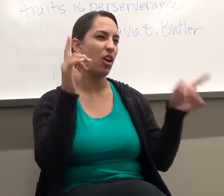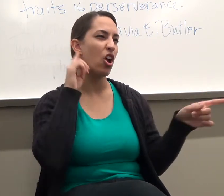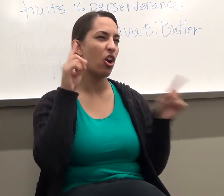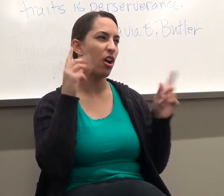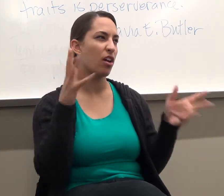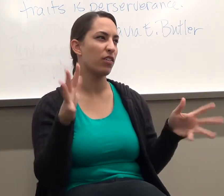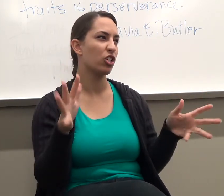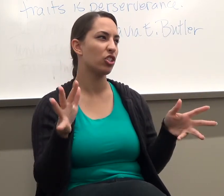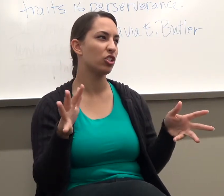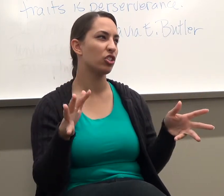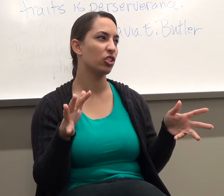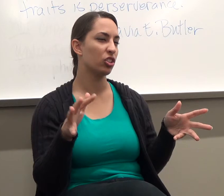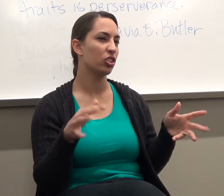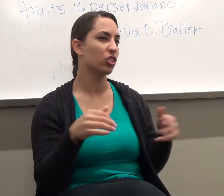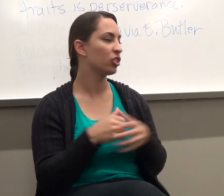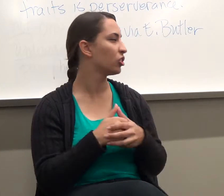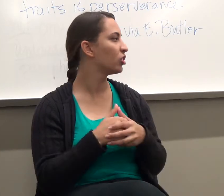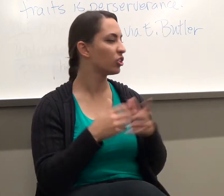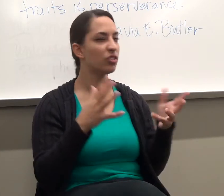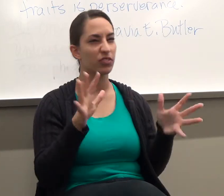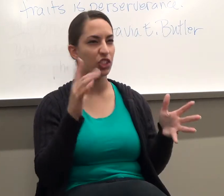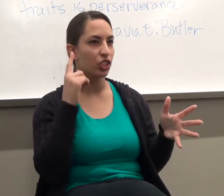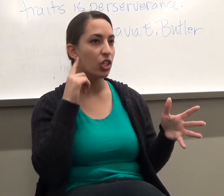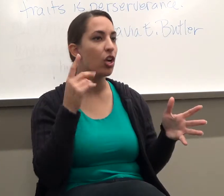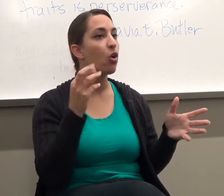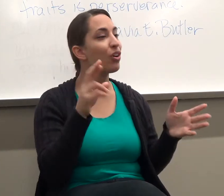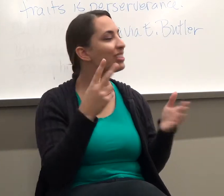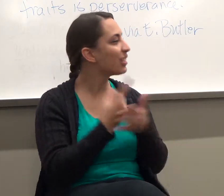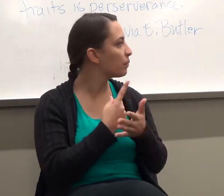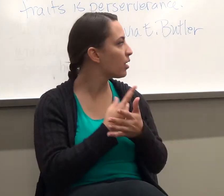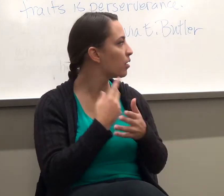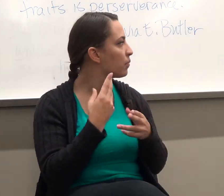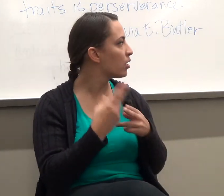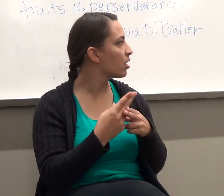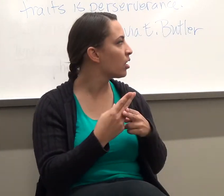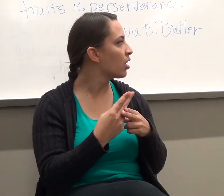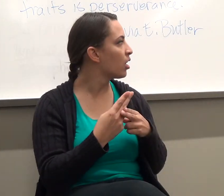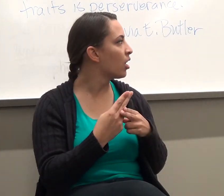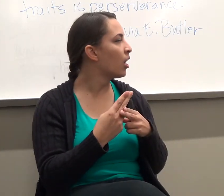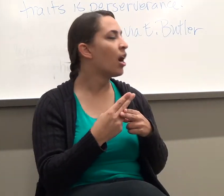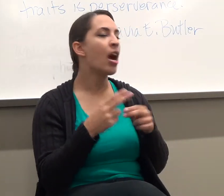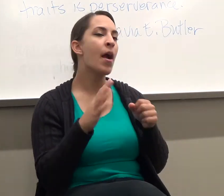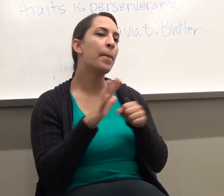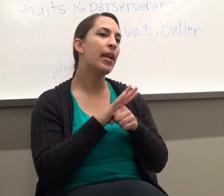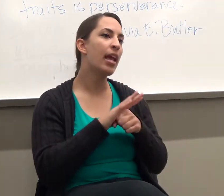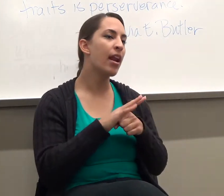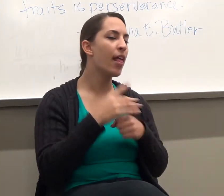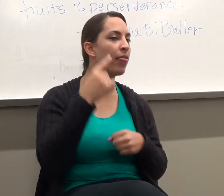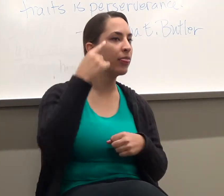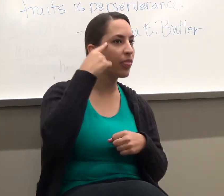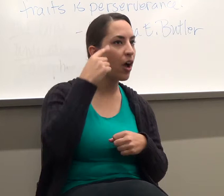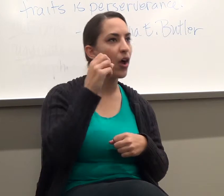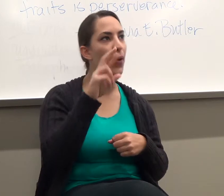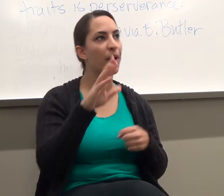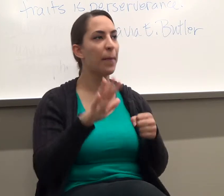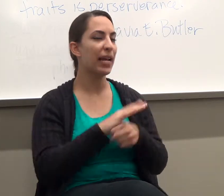Yeah, or sometimes it's called, and here's another thing, you'll be amazed as we go on into these grammar